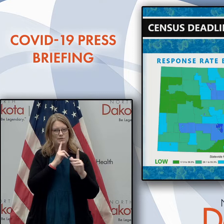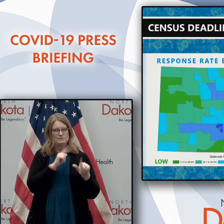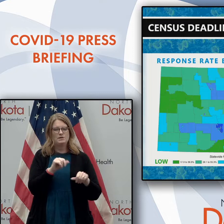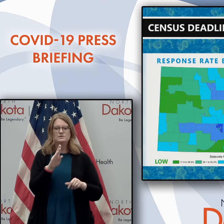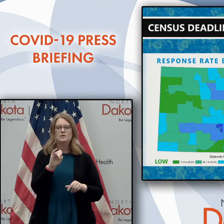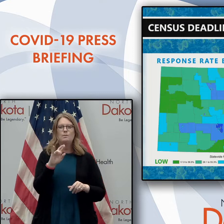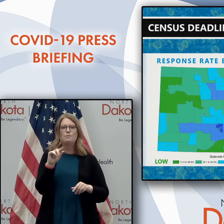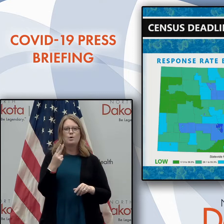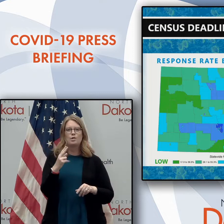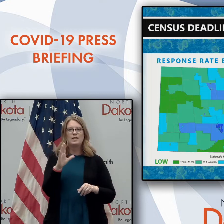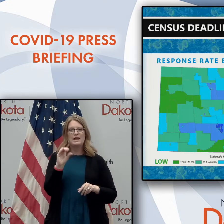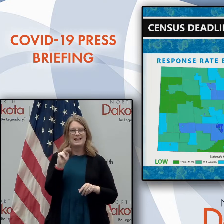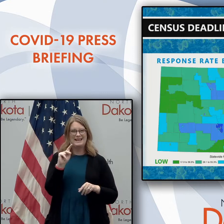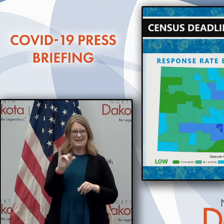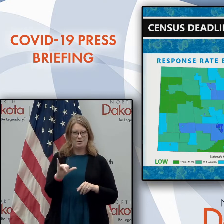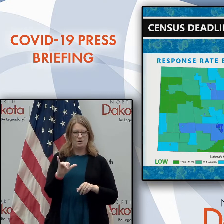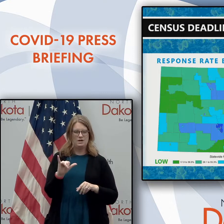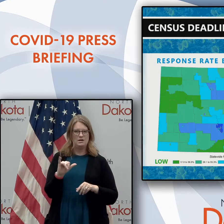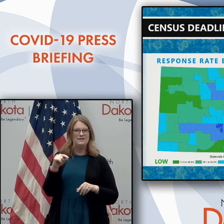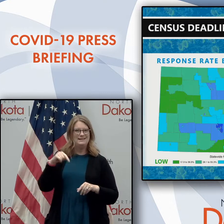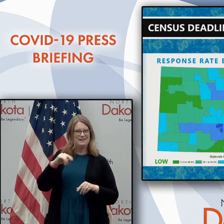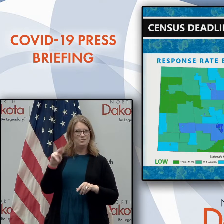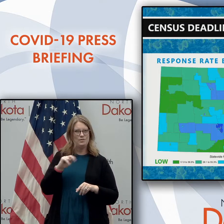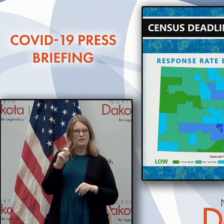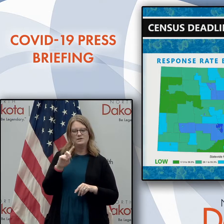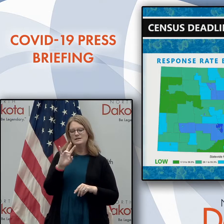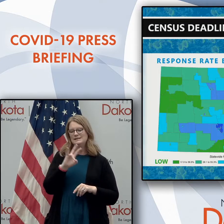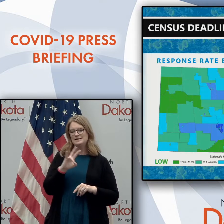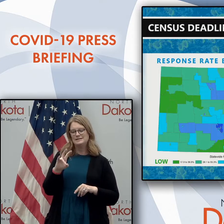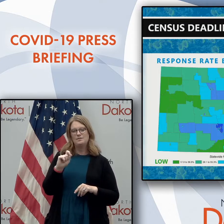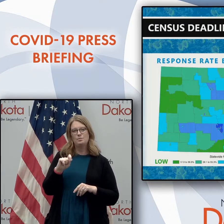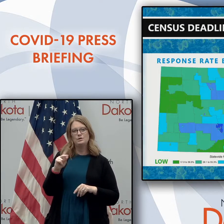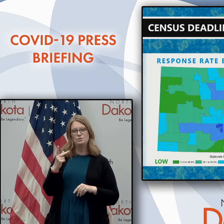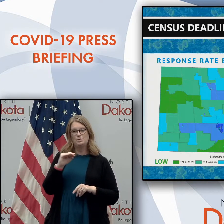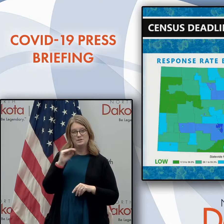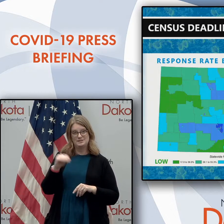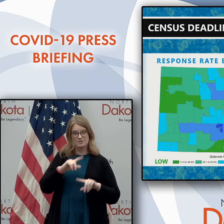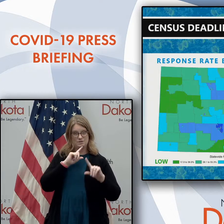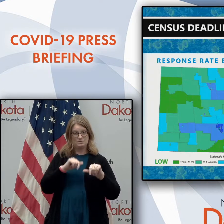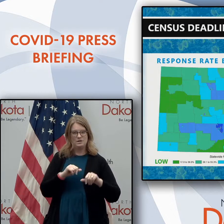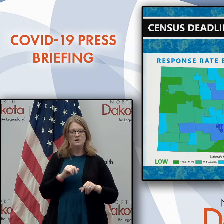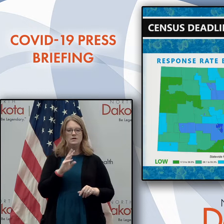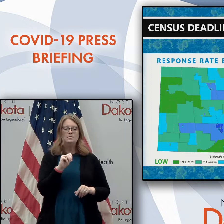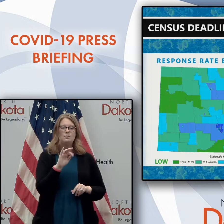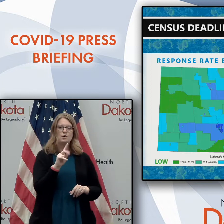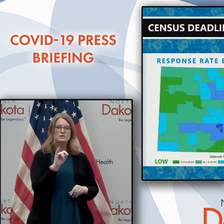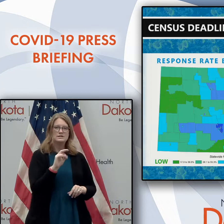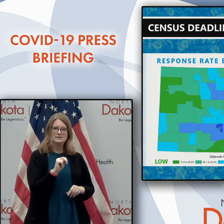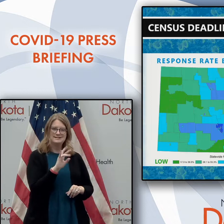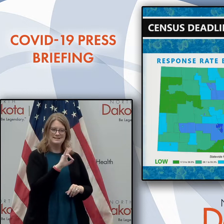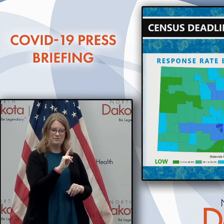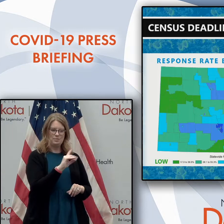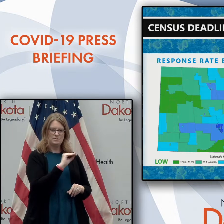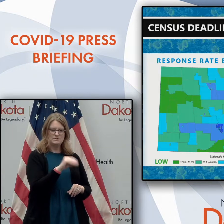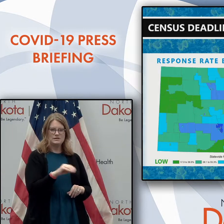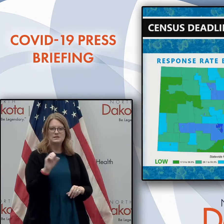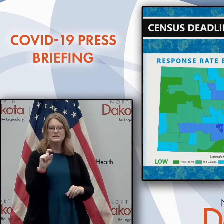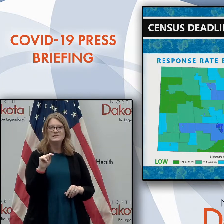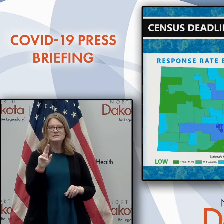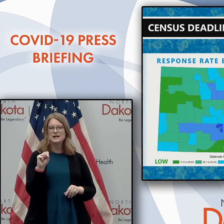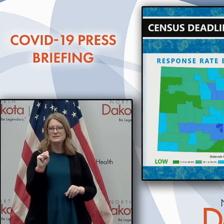County leading the way here in North Dakota at 77.2%. Morton County next door 71%. Stutzman